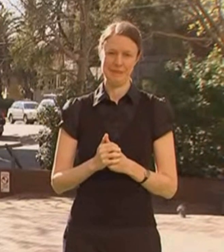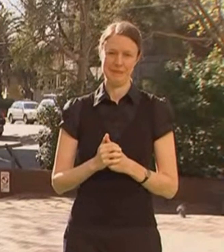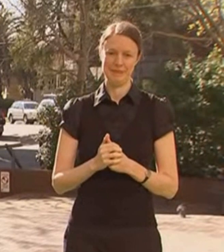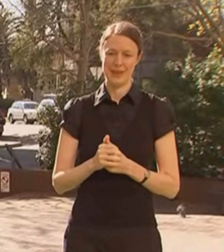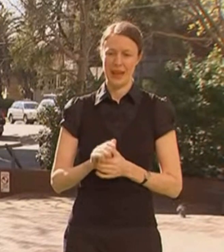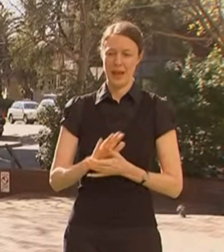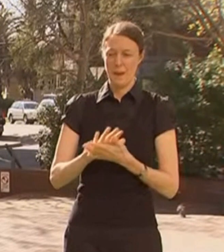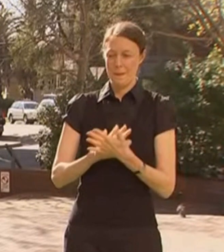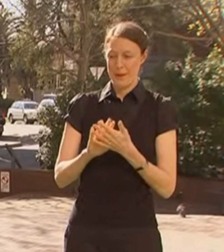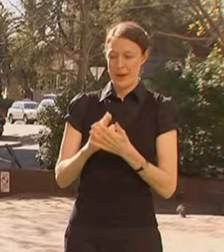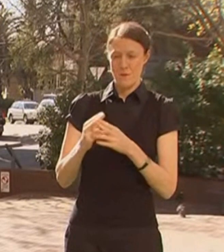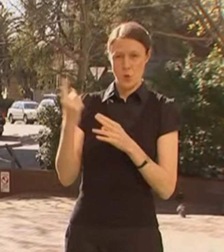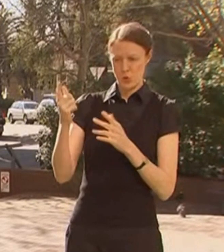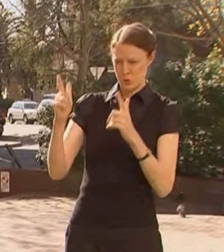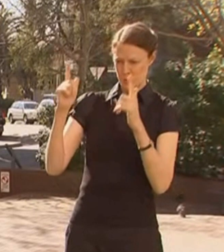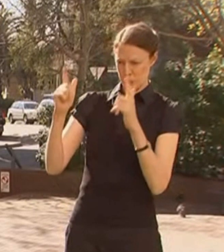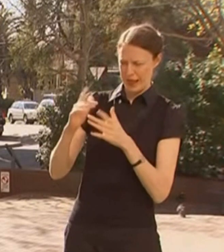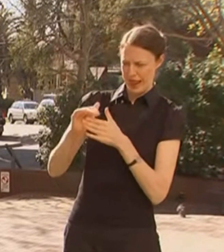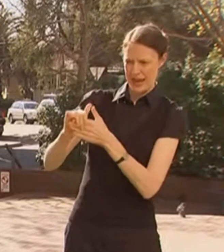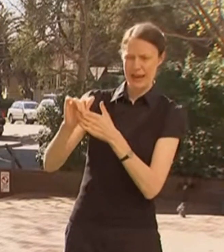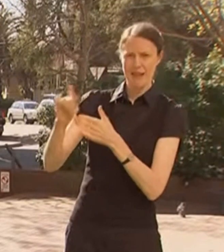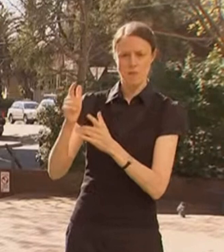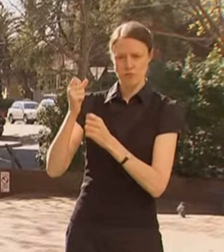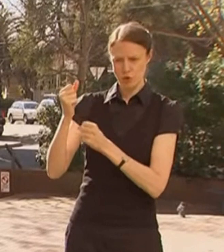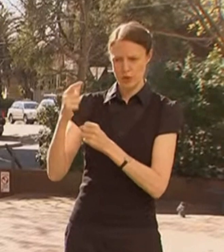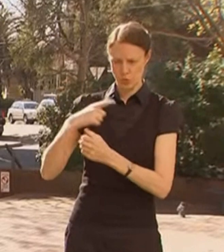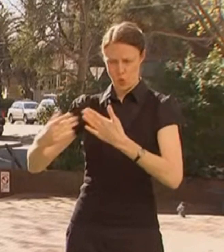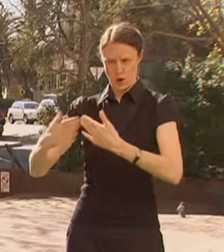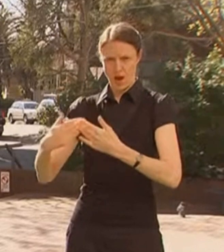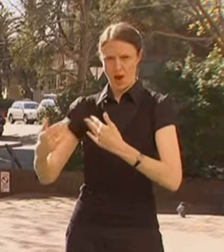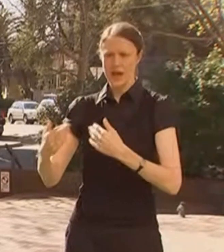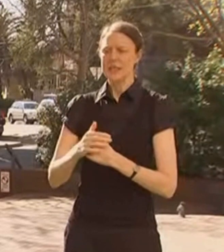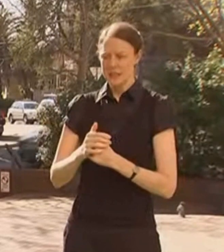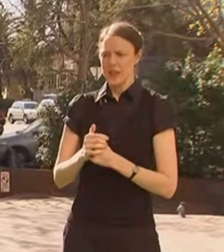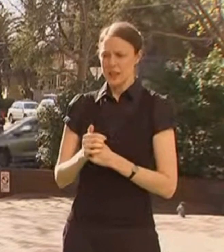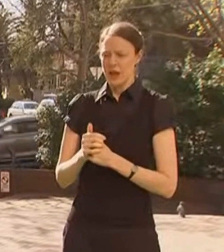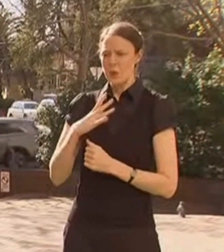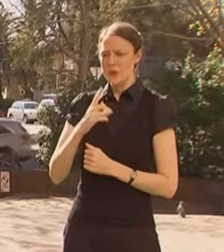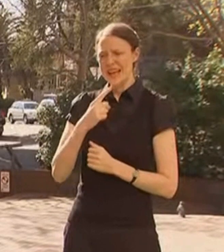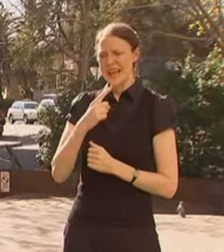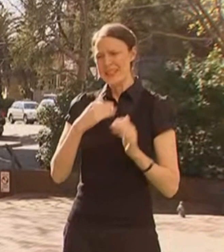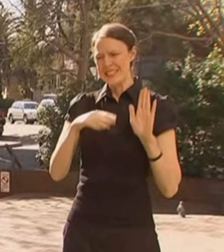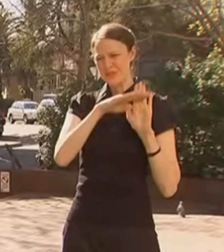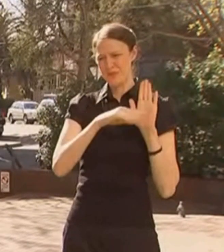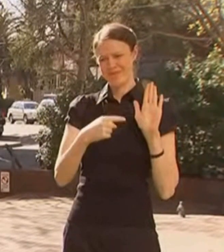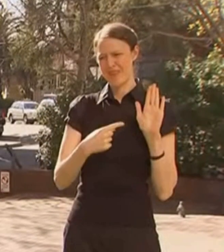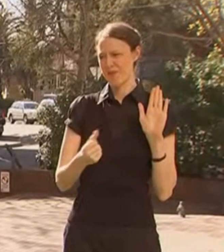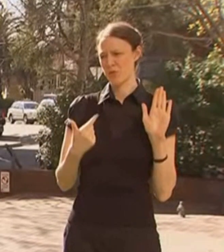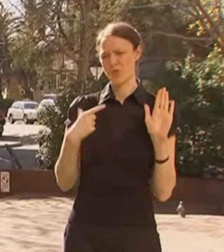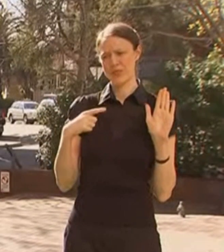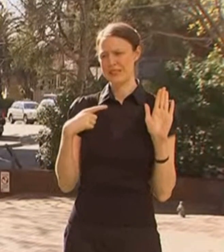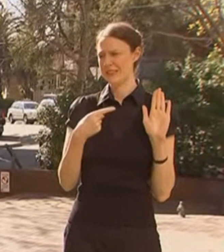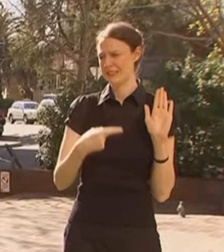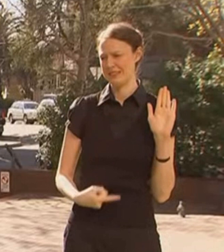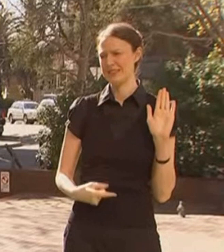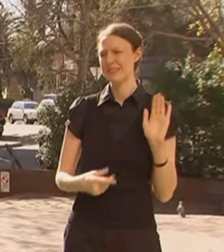officers. It's not political. It's about health. It's about keeping us safe. 500 maximum outside.